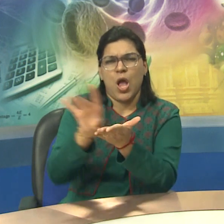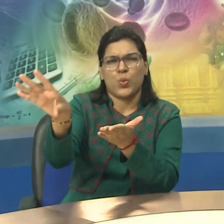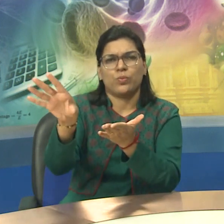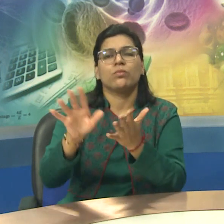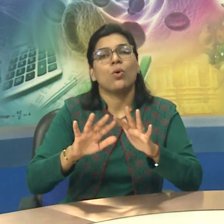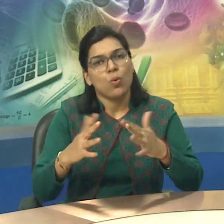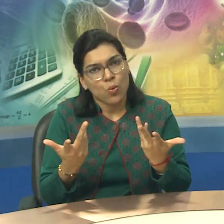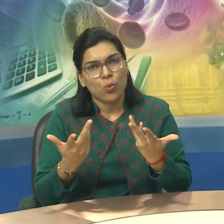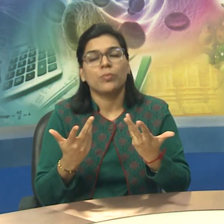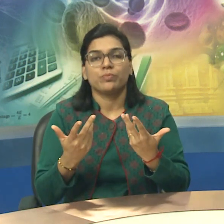eliminating.